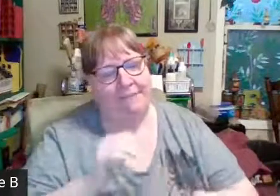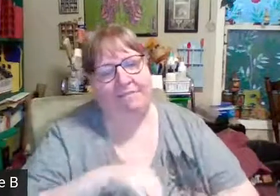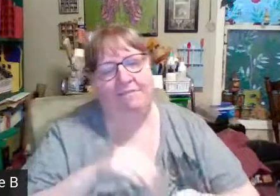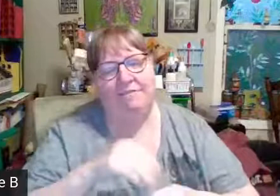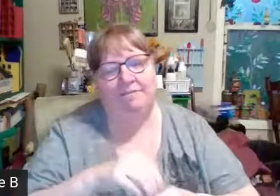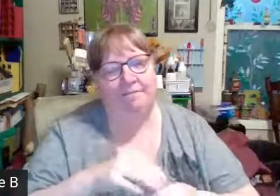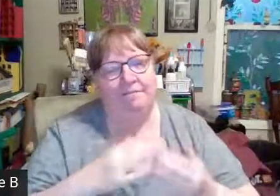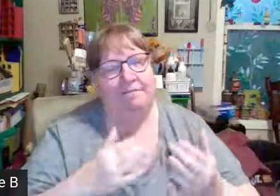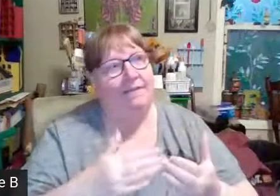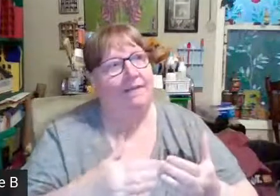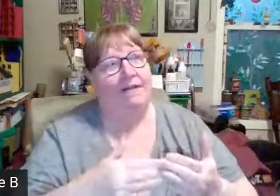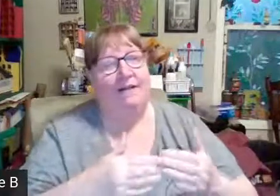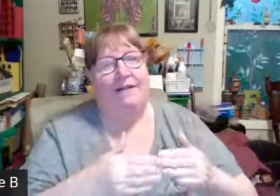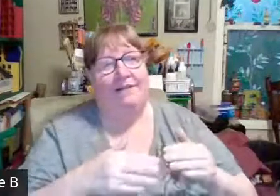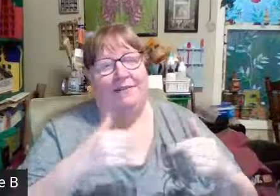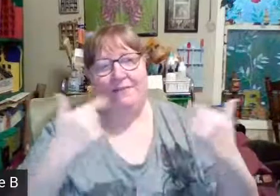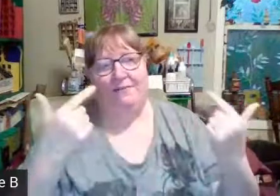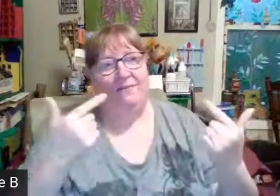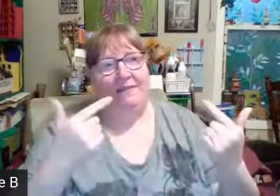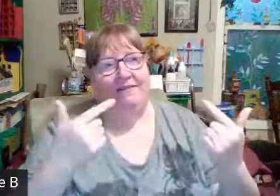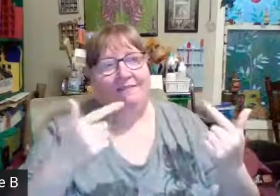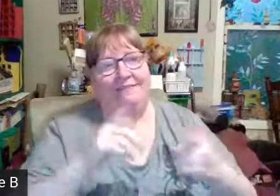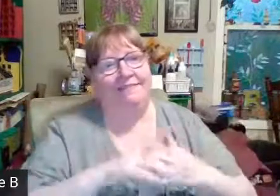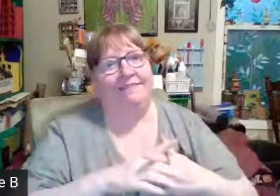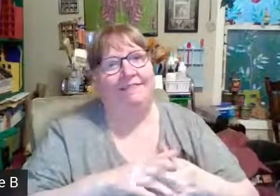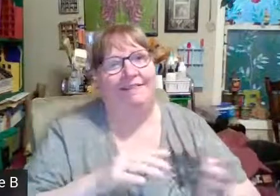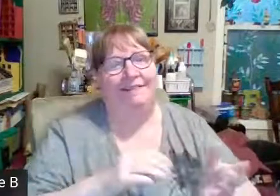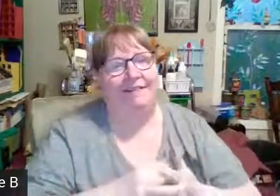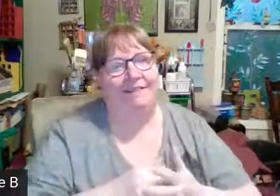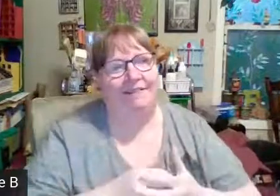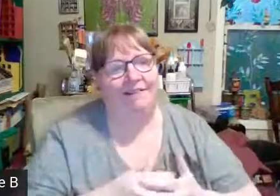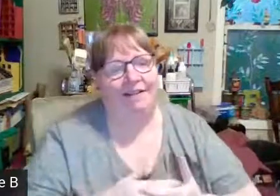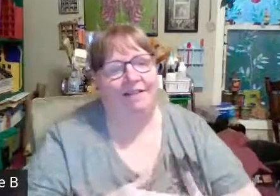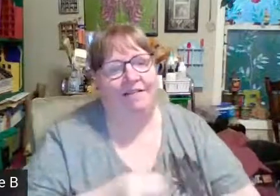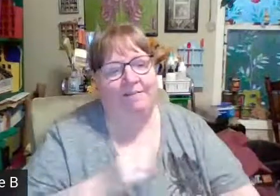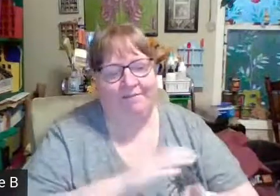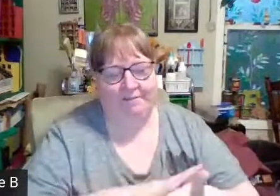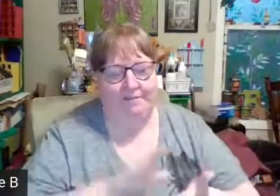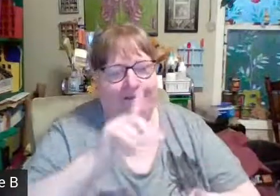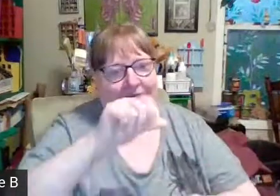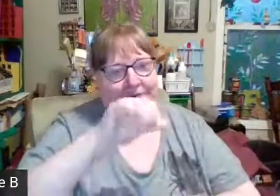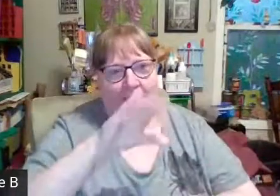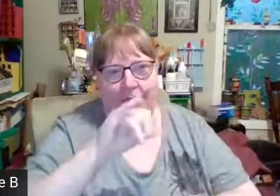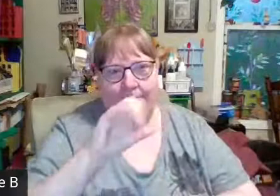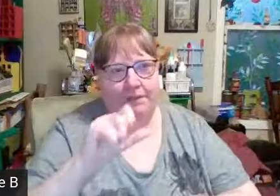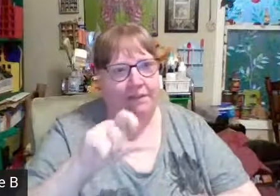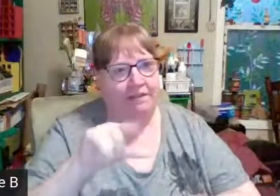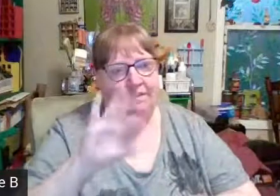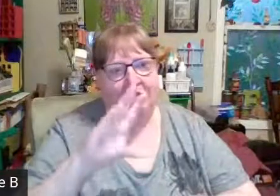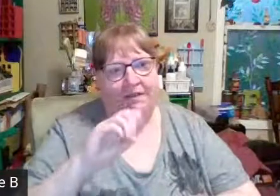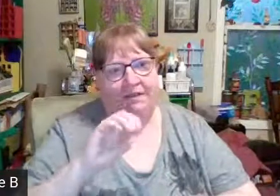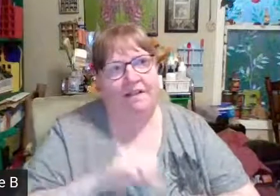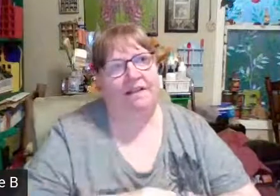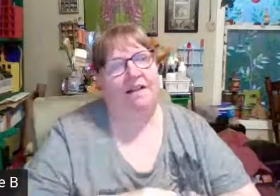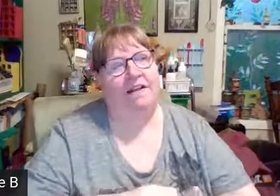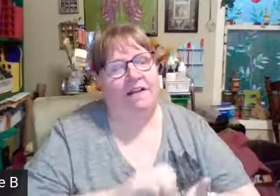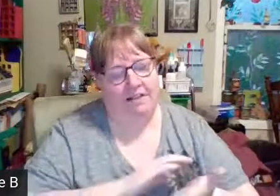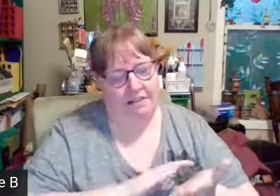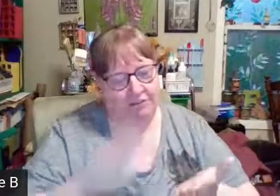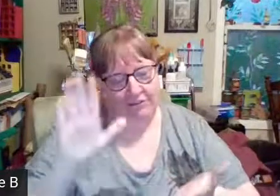of something that came in, like if I have a boatload of fabric and junk journal stuff that comes in, I will put some away for